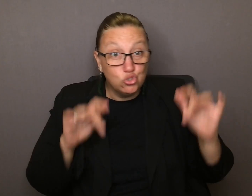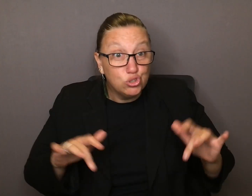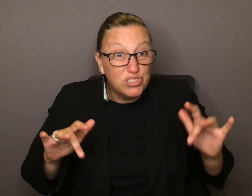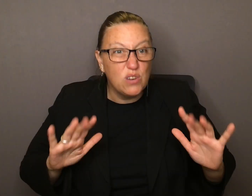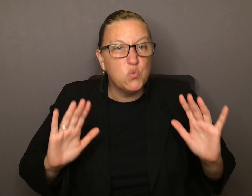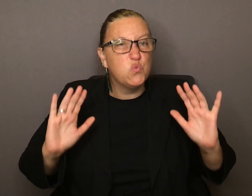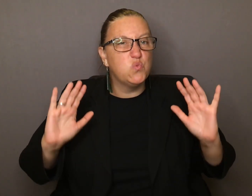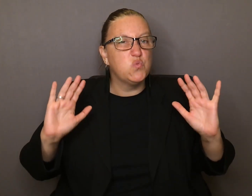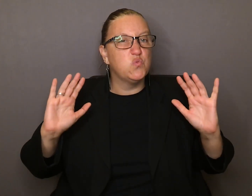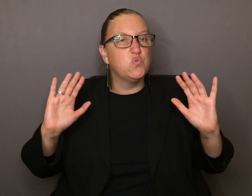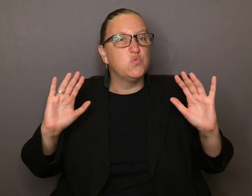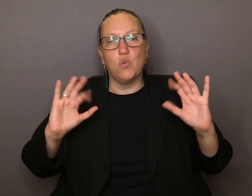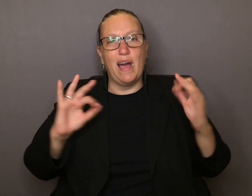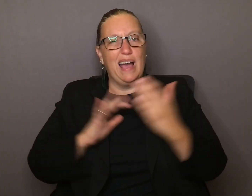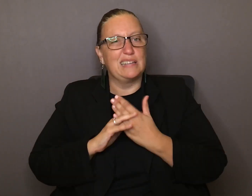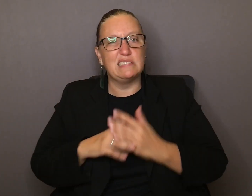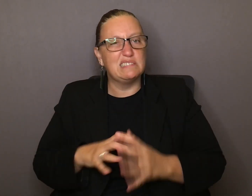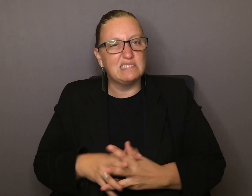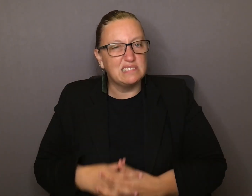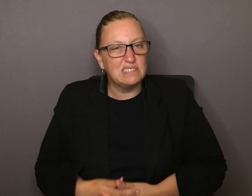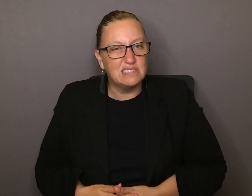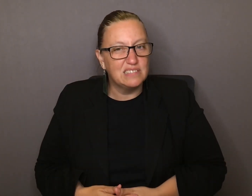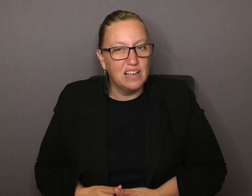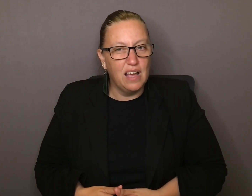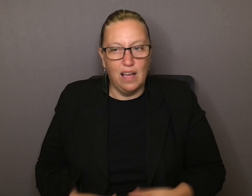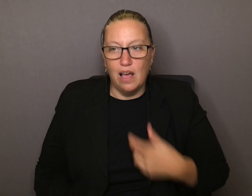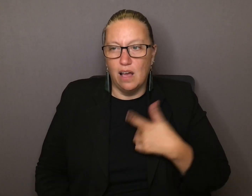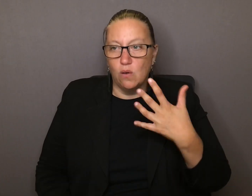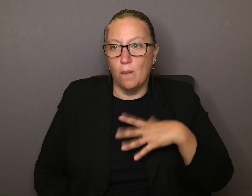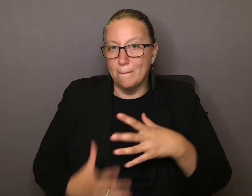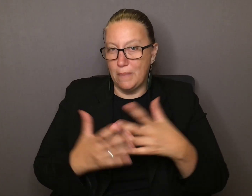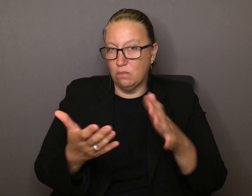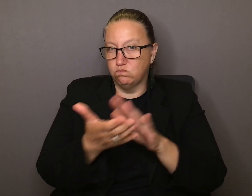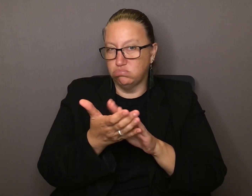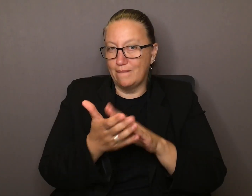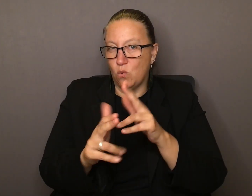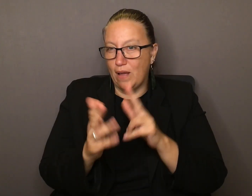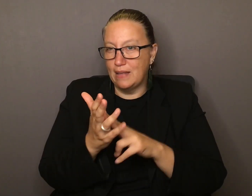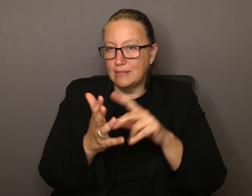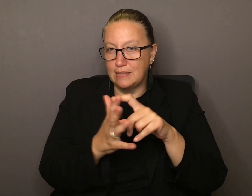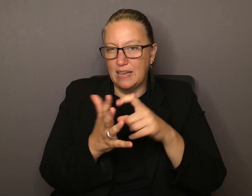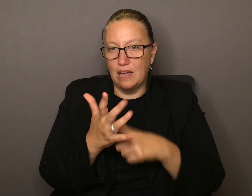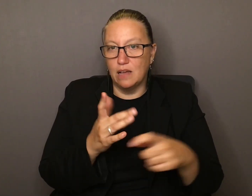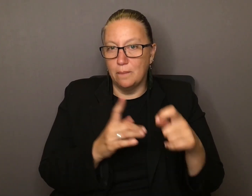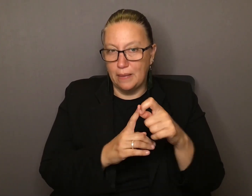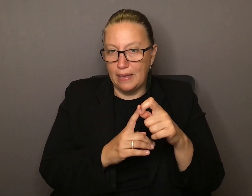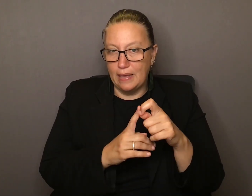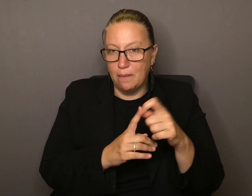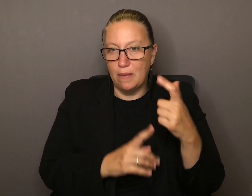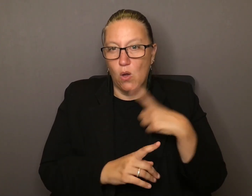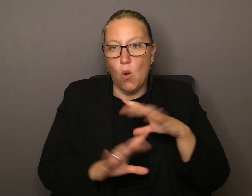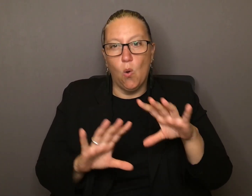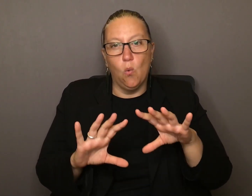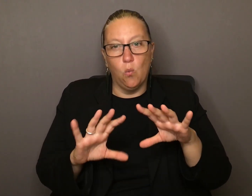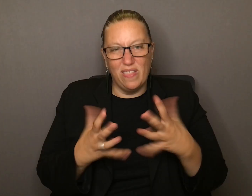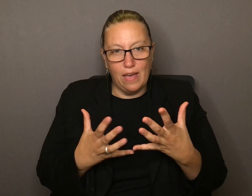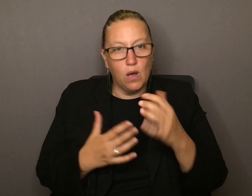access. So this is where I want to make a big shout out to the NDRP, because without the